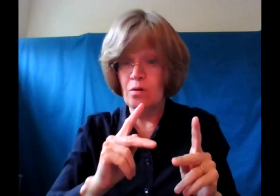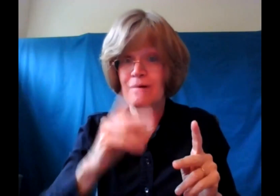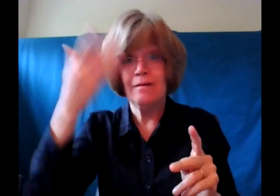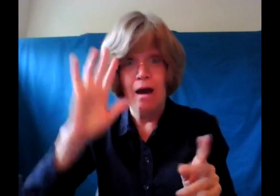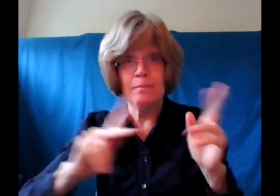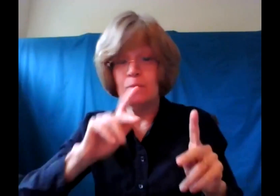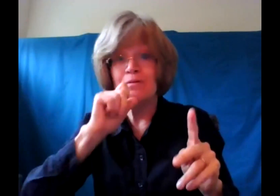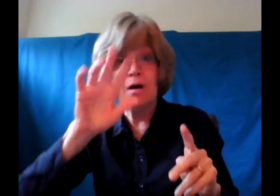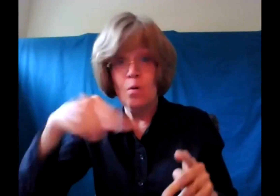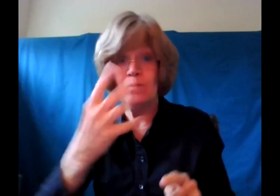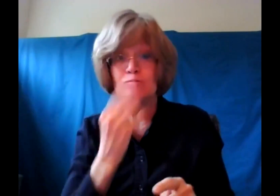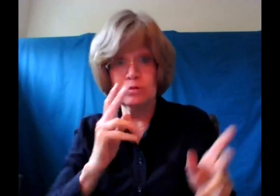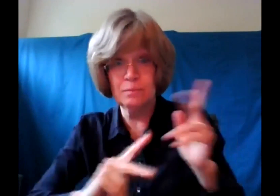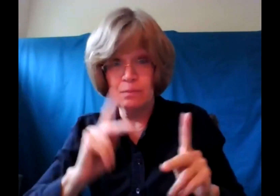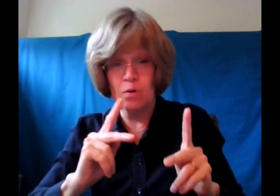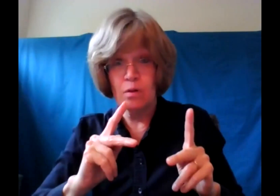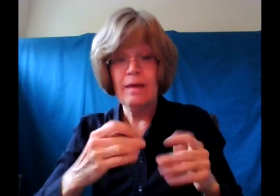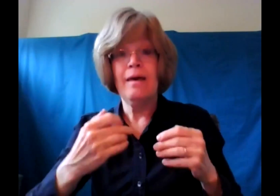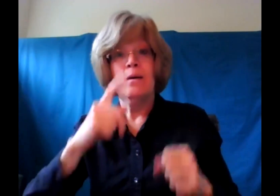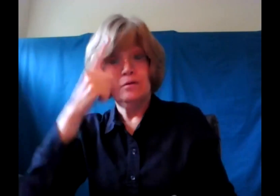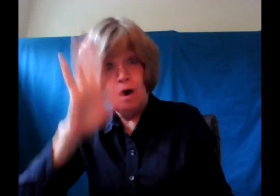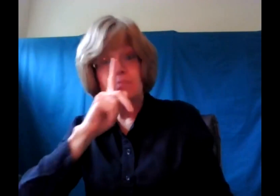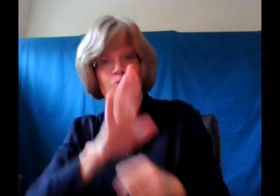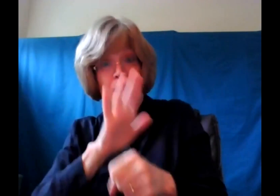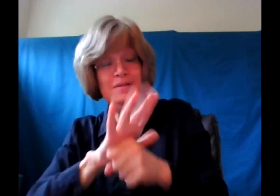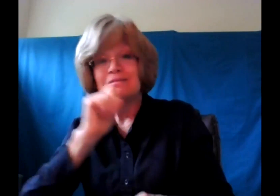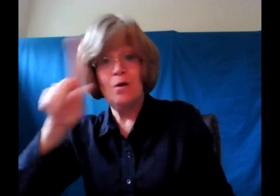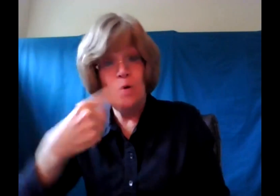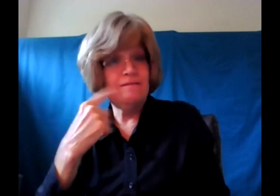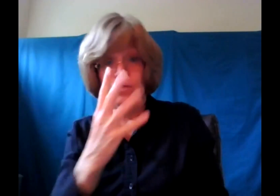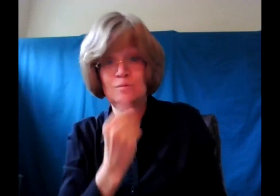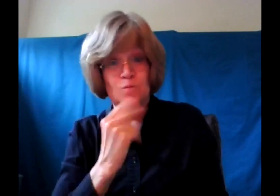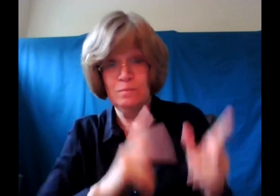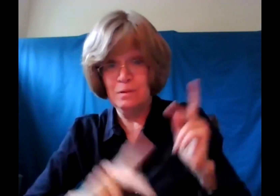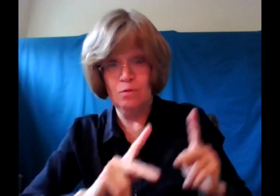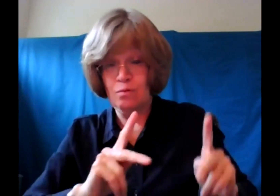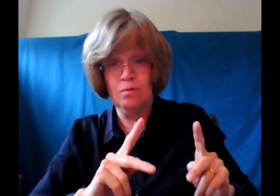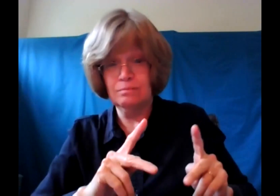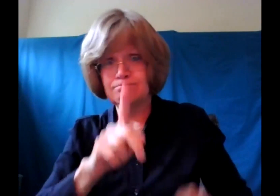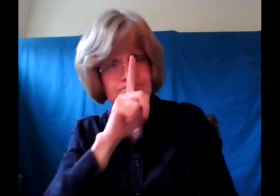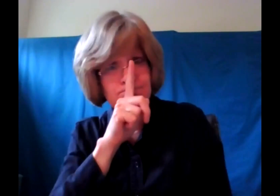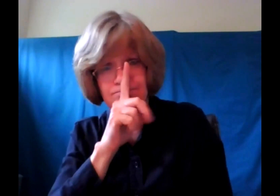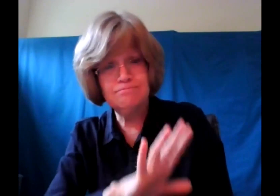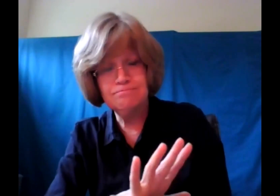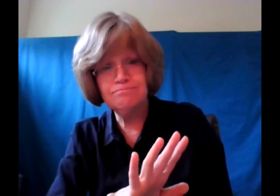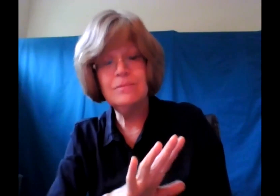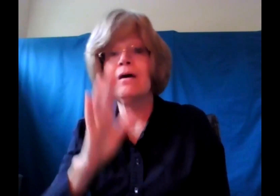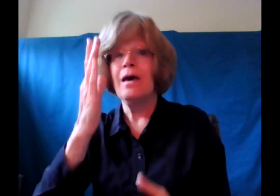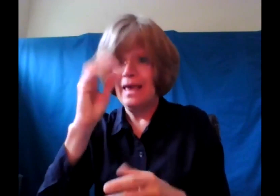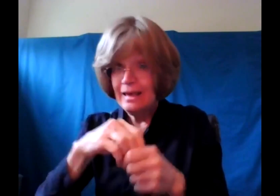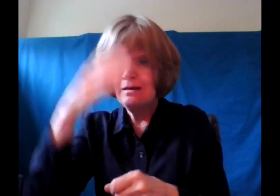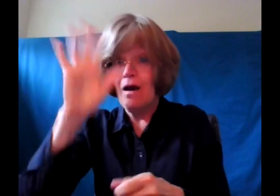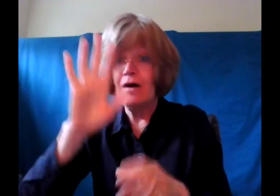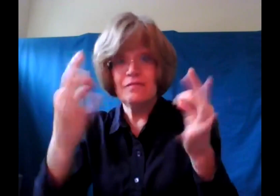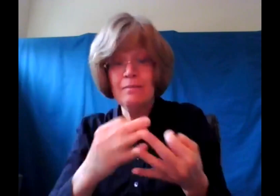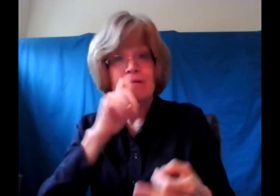just for the Jews. Having the promises of God was not just for the Jews. Being a part of God's family was